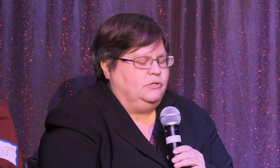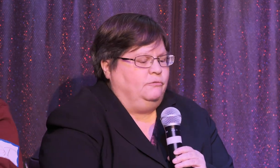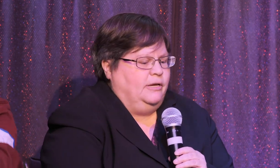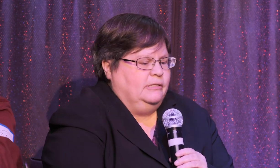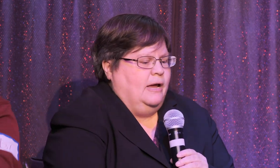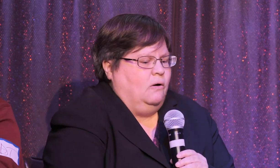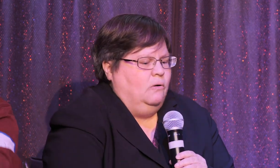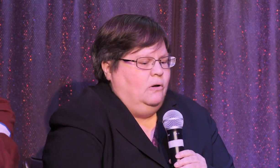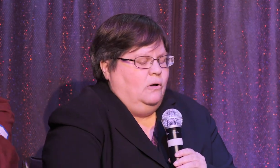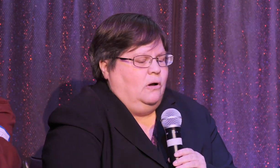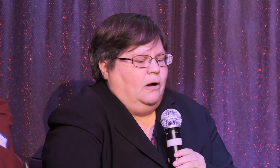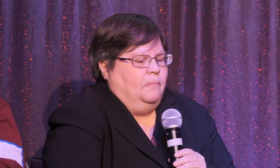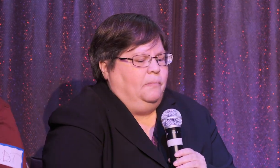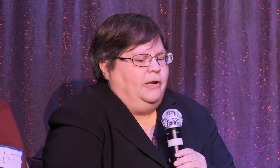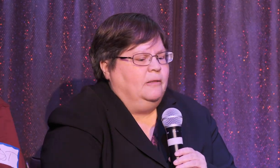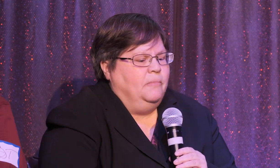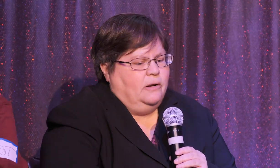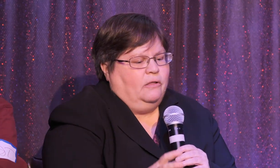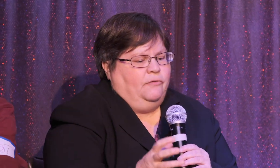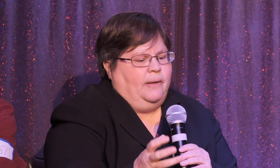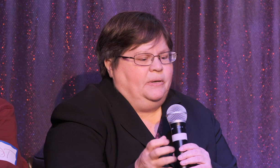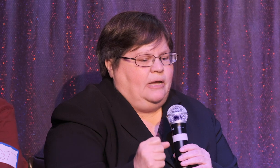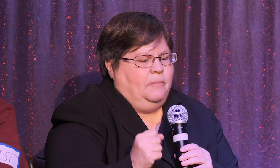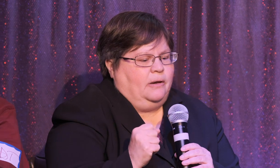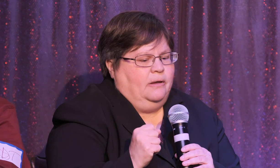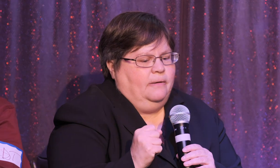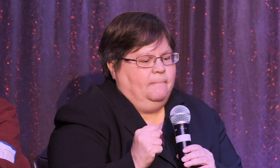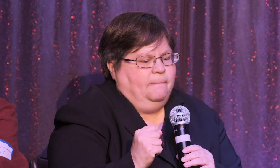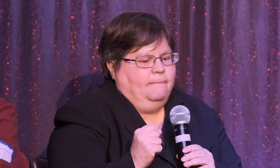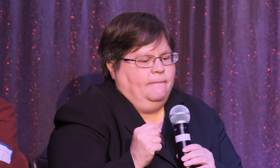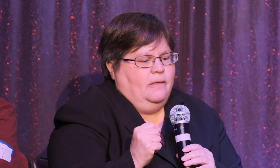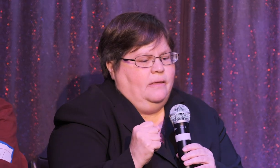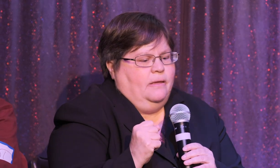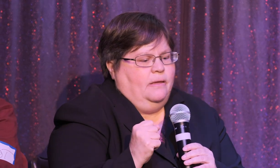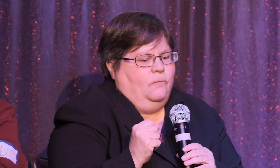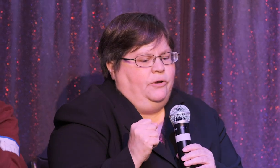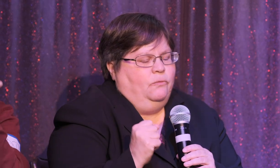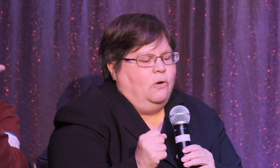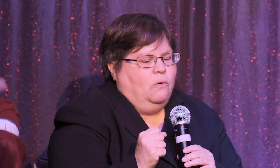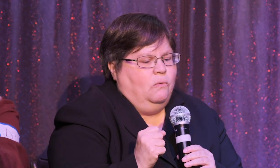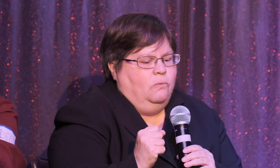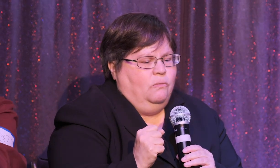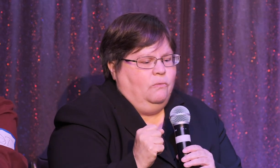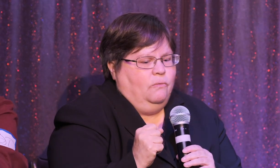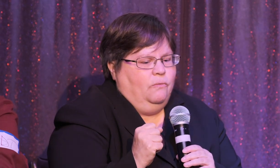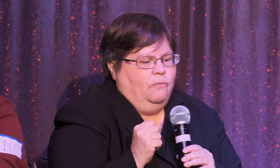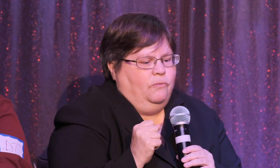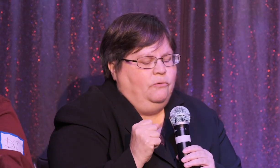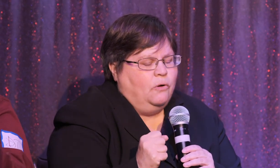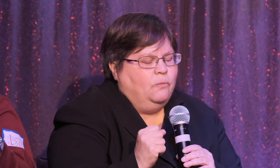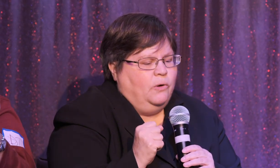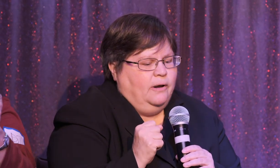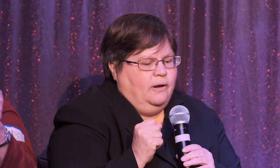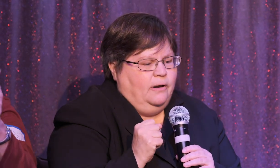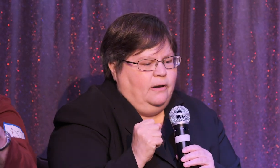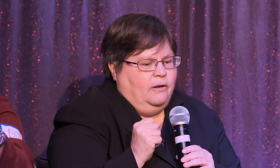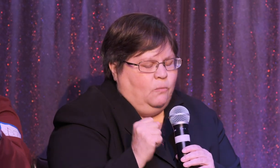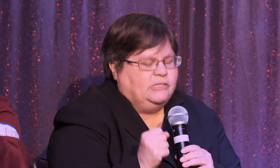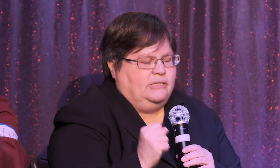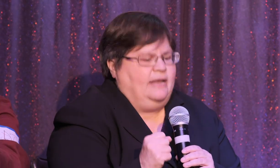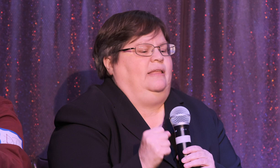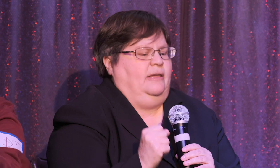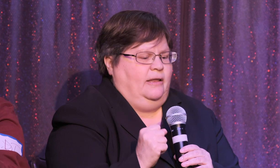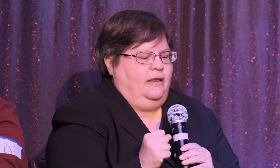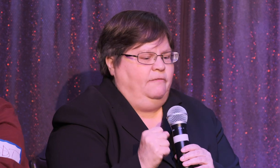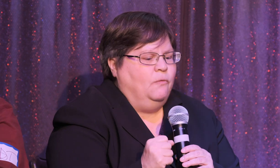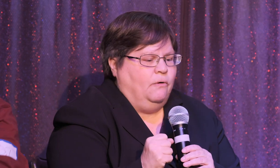different sorts of things now. But in the middle of an epidemic, when you know what, there